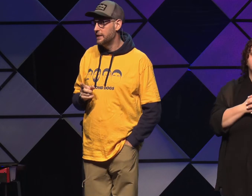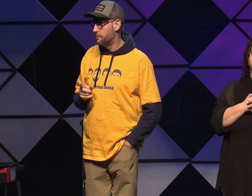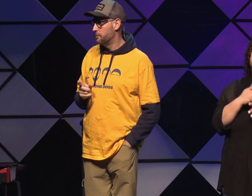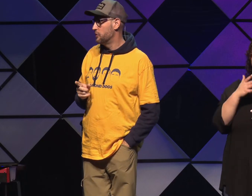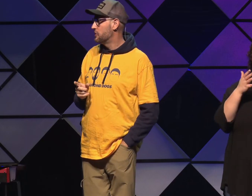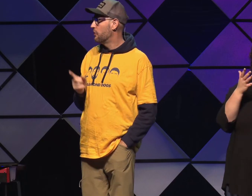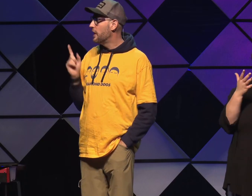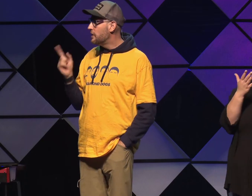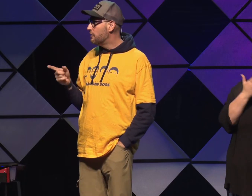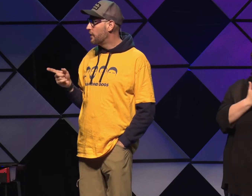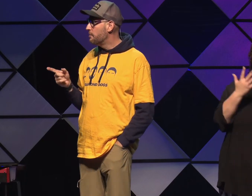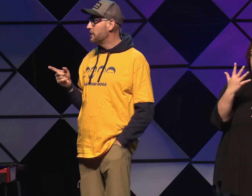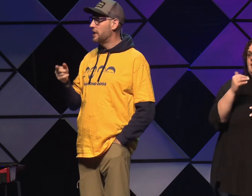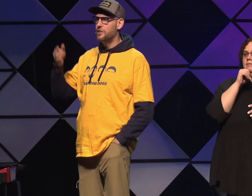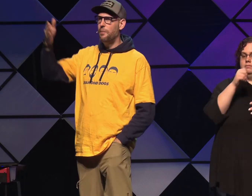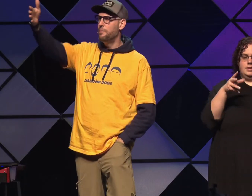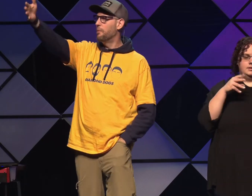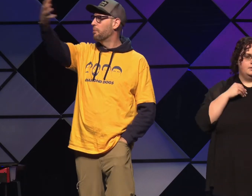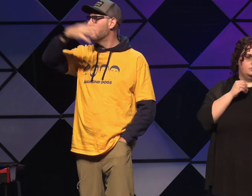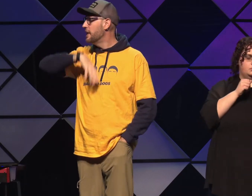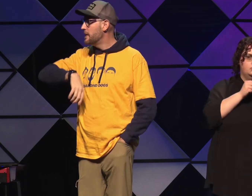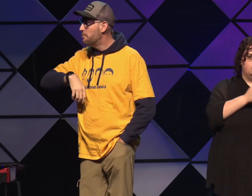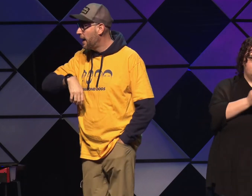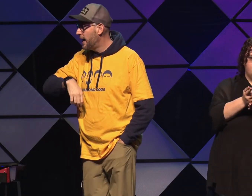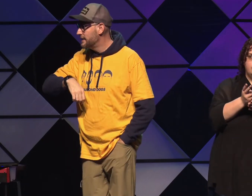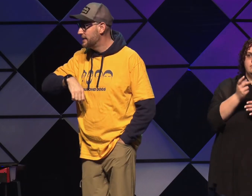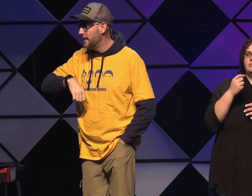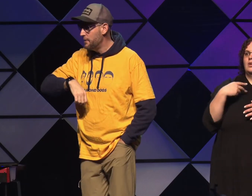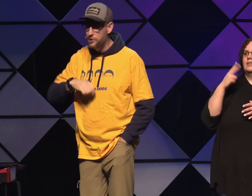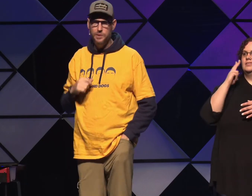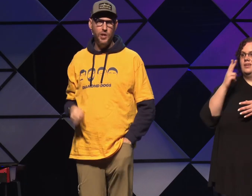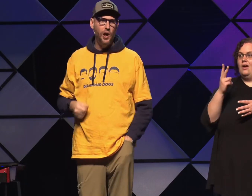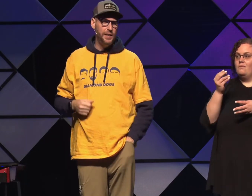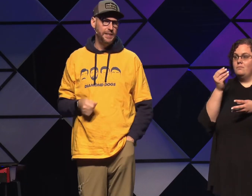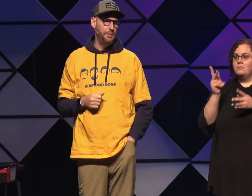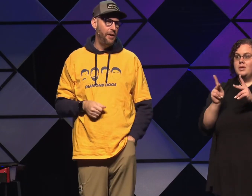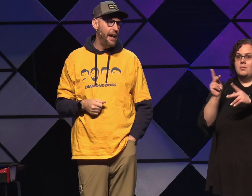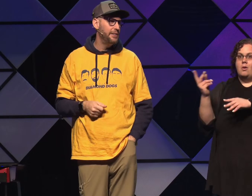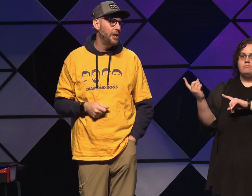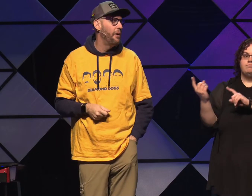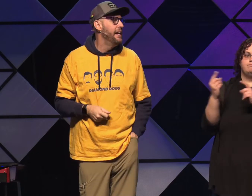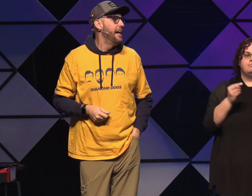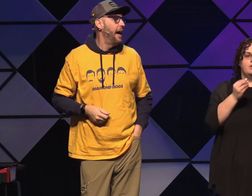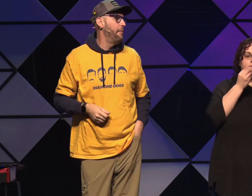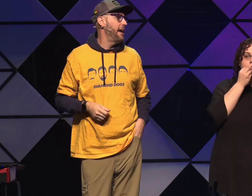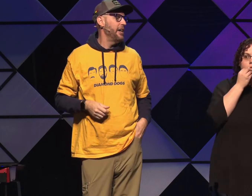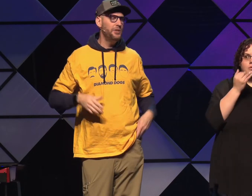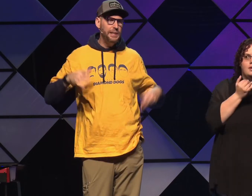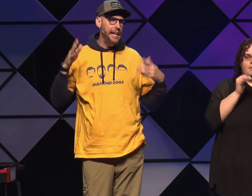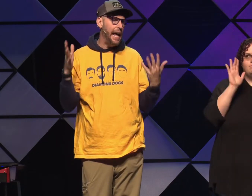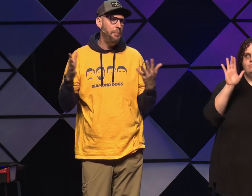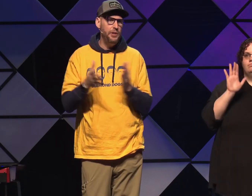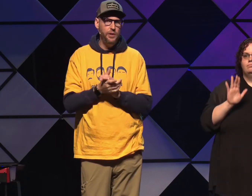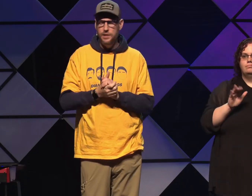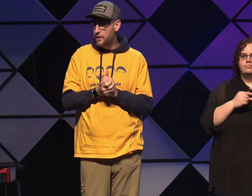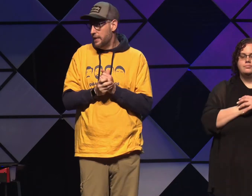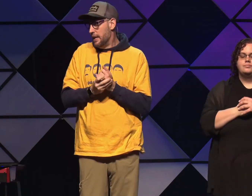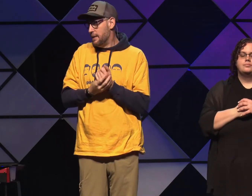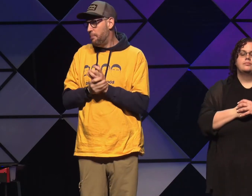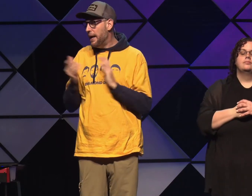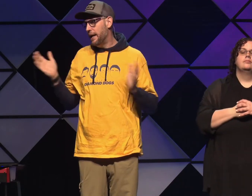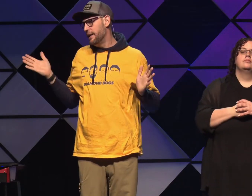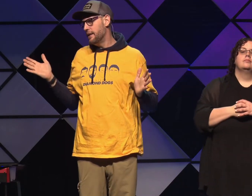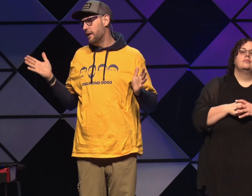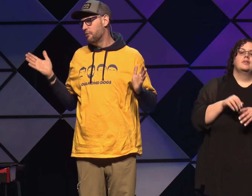5 unacceptables. So thank you very much. I saw people bringing in bags today, which was awesome. All right, so here's what's going to happen, though.